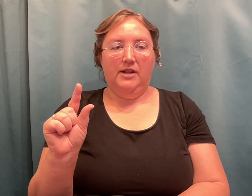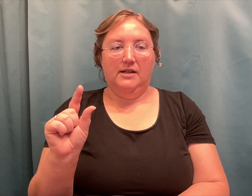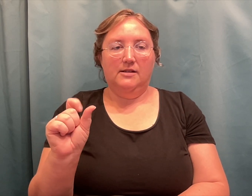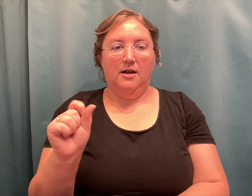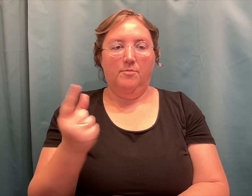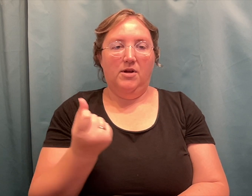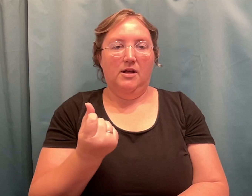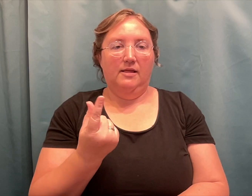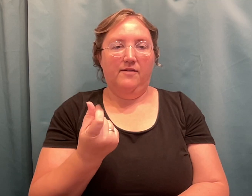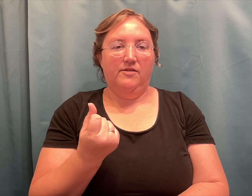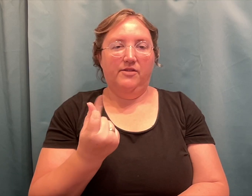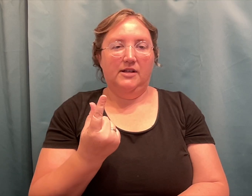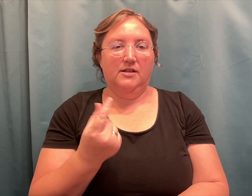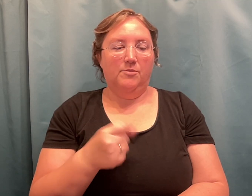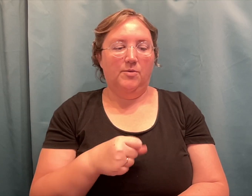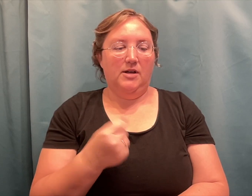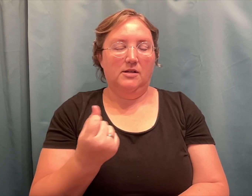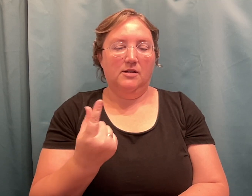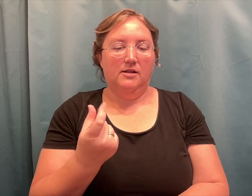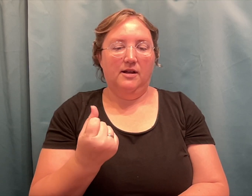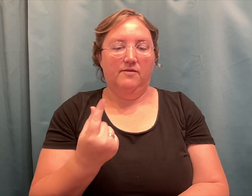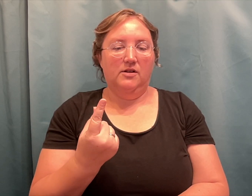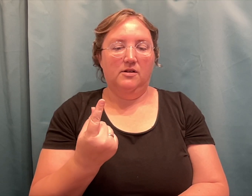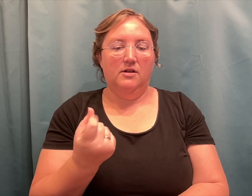Flicks up. 11 flicks up twice. 11.